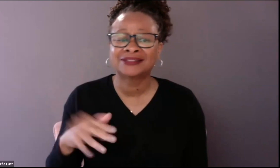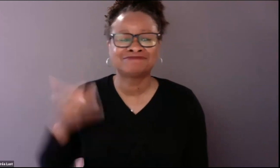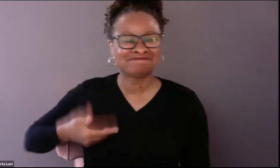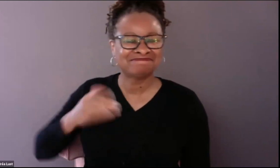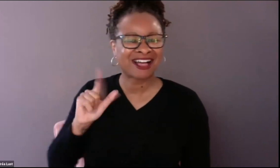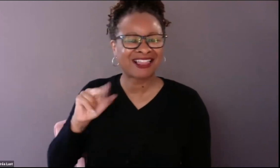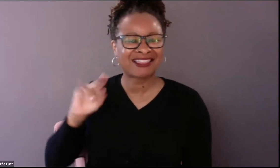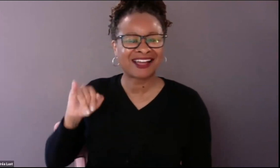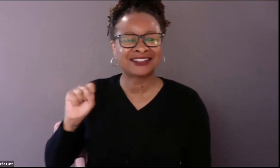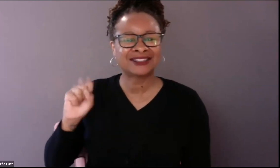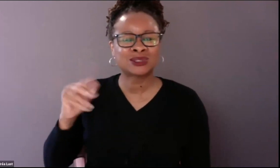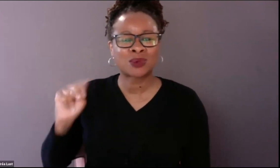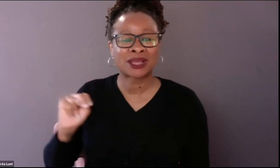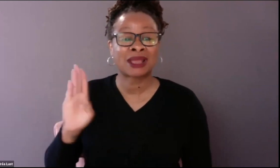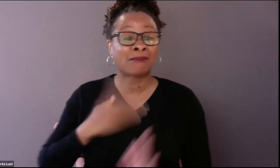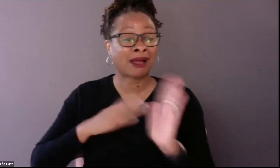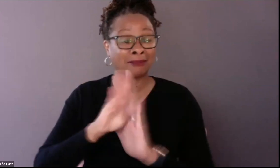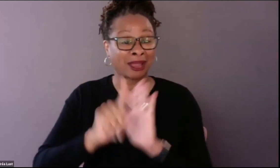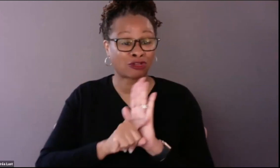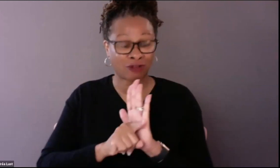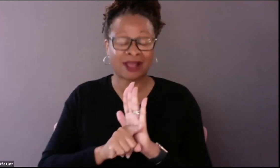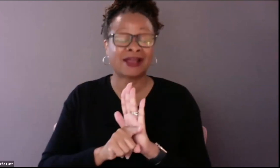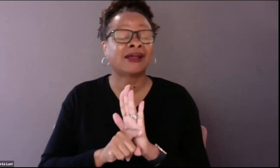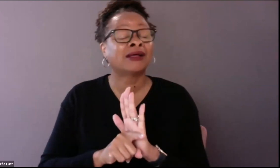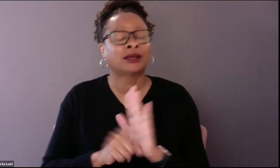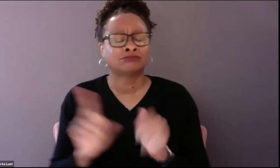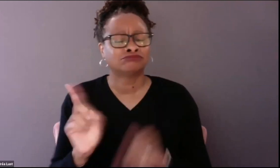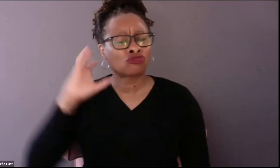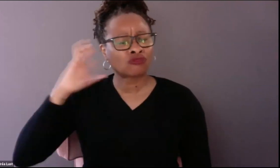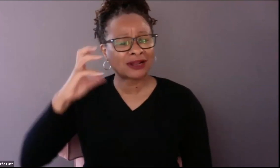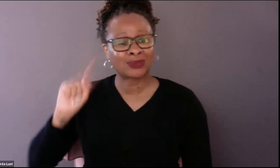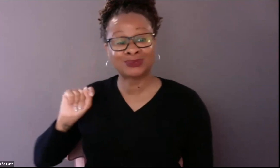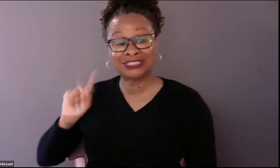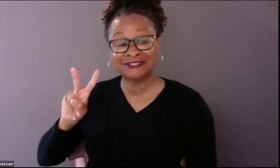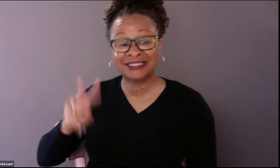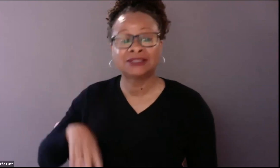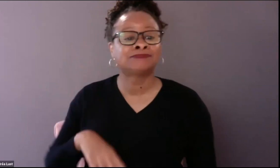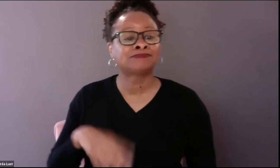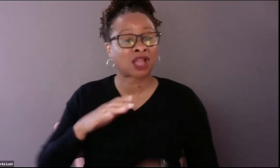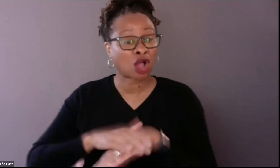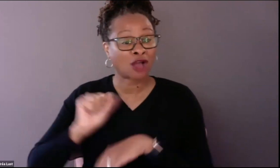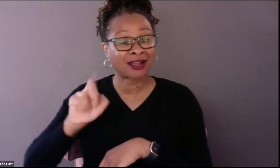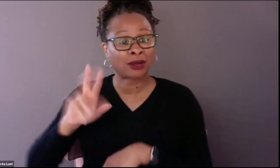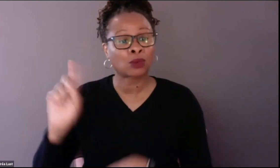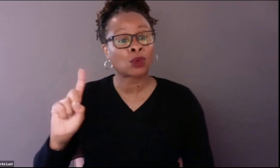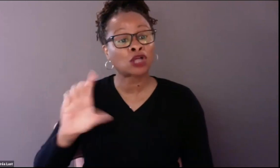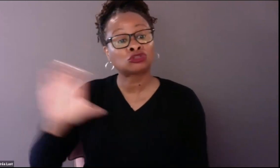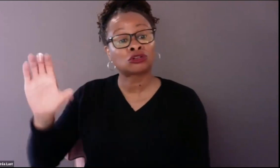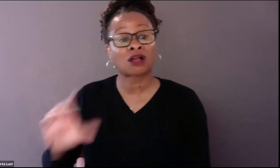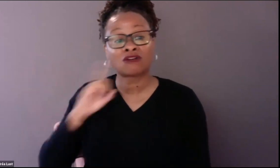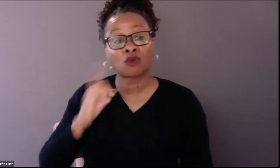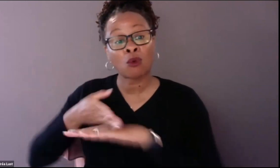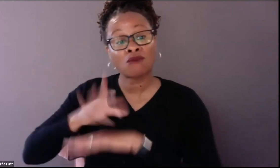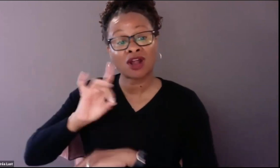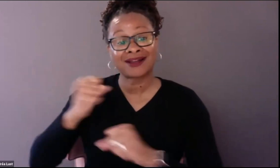Lonnie Swain. My background is in radio and television. I was on air in Chicago for over 8 years